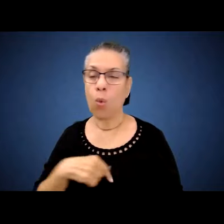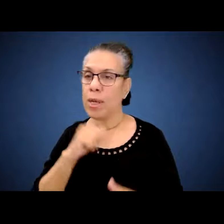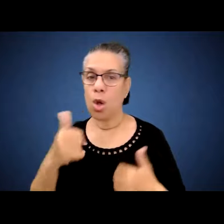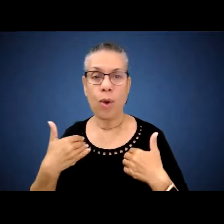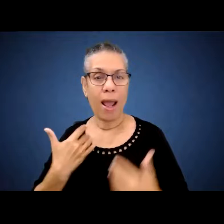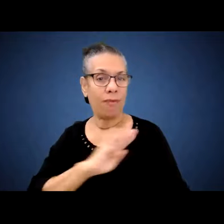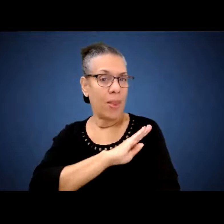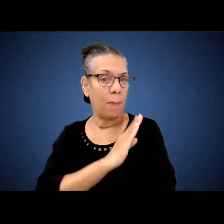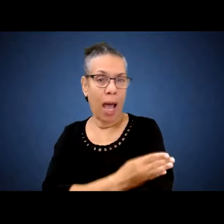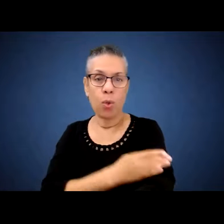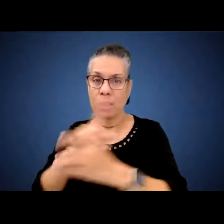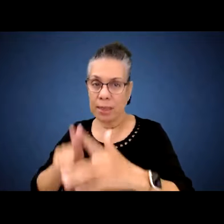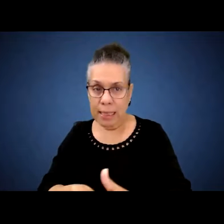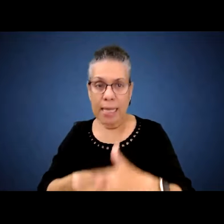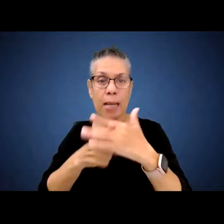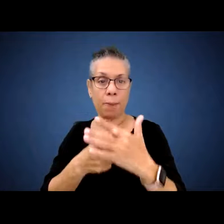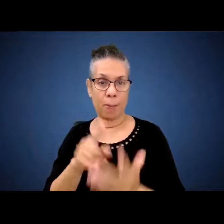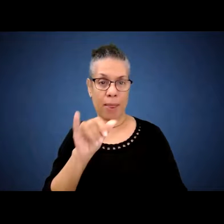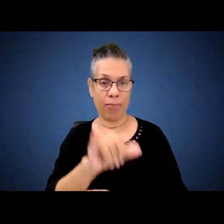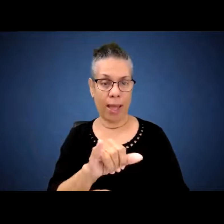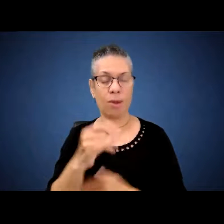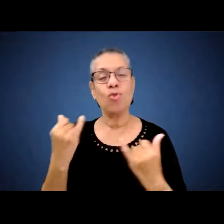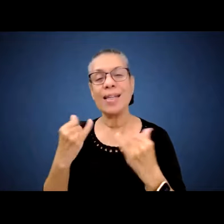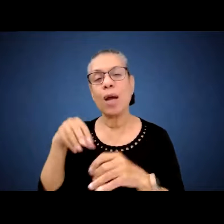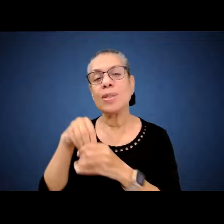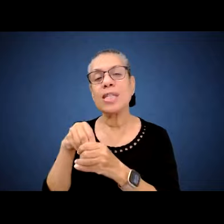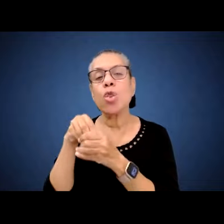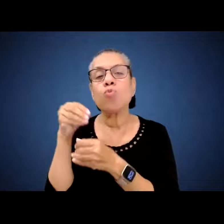regulations for that yet. They're in development right now.